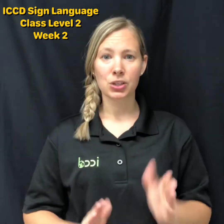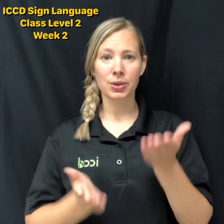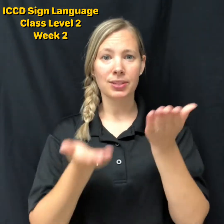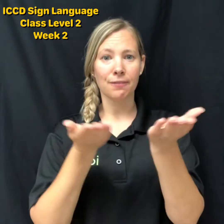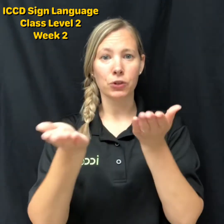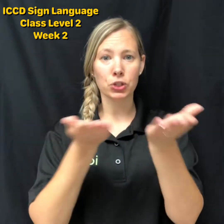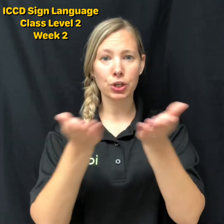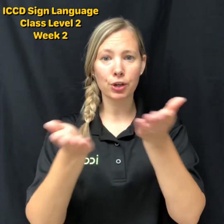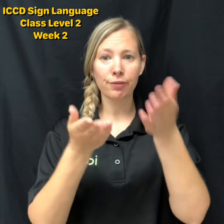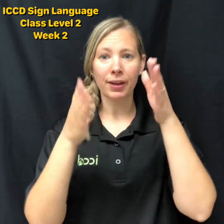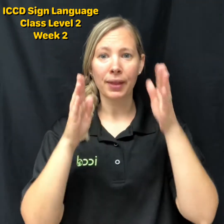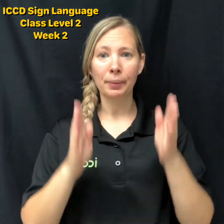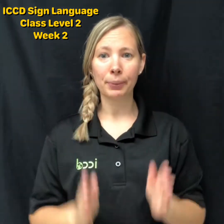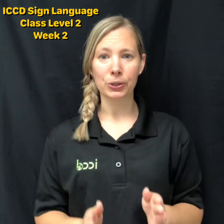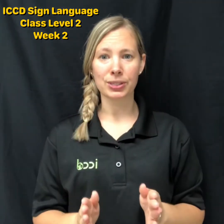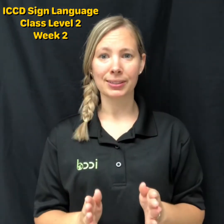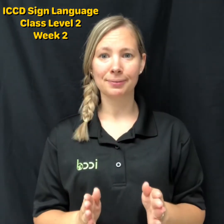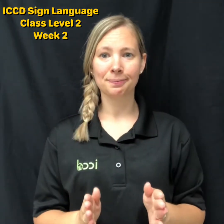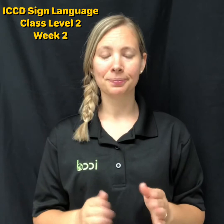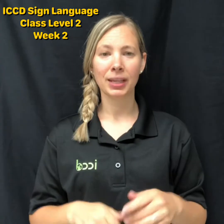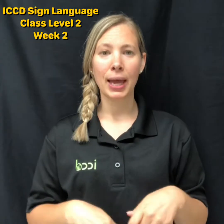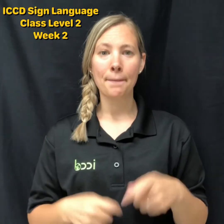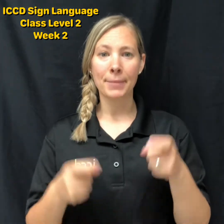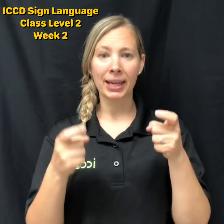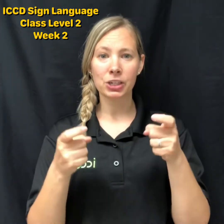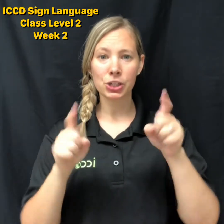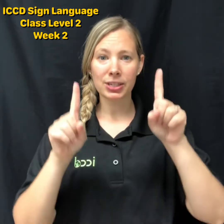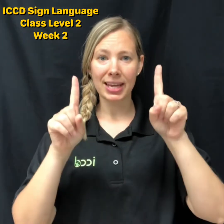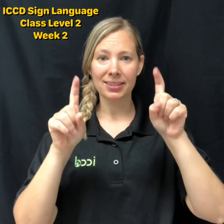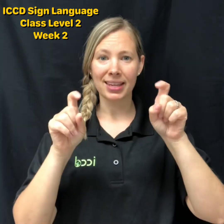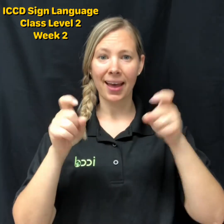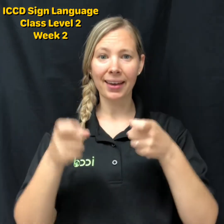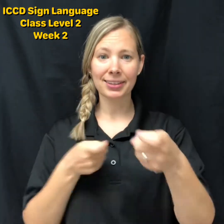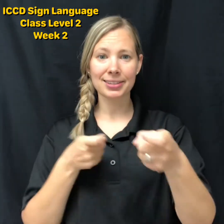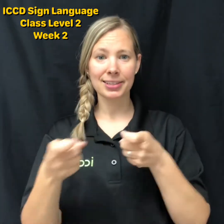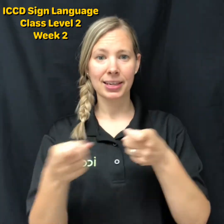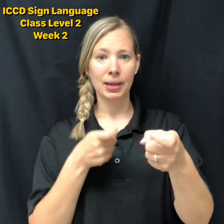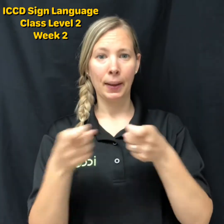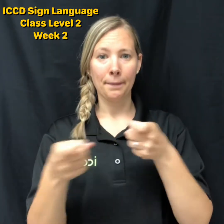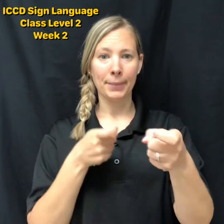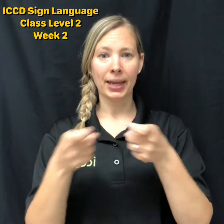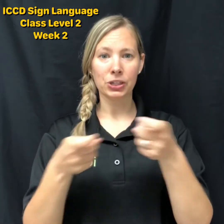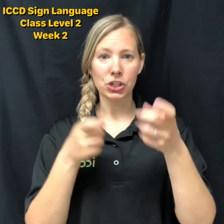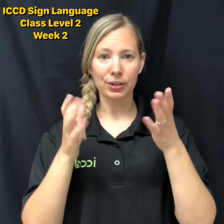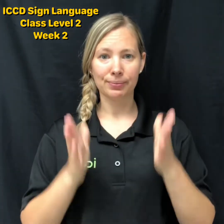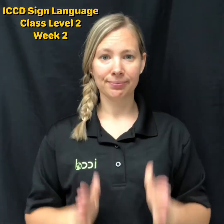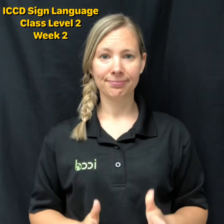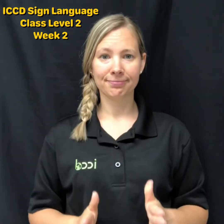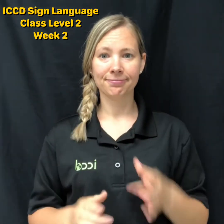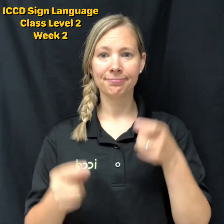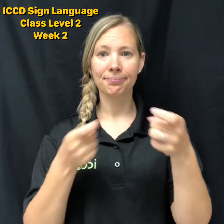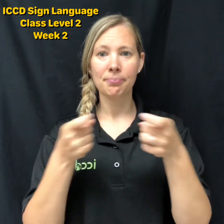time for serve and then person. Manager takes the X, manager,